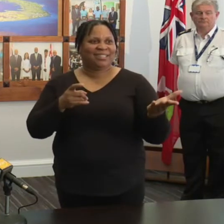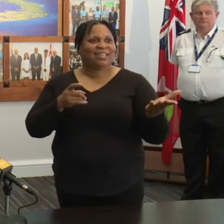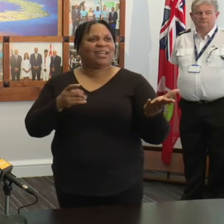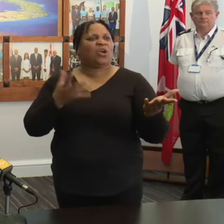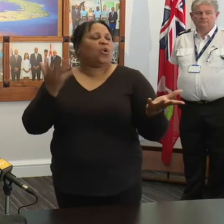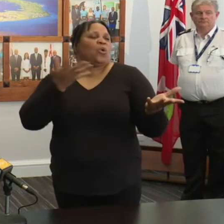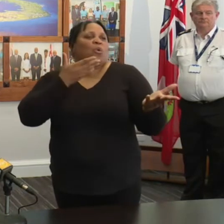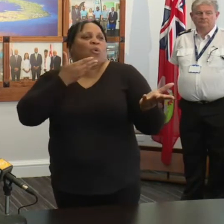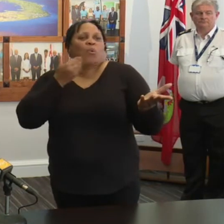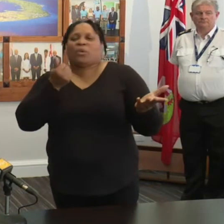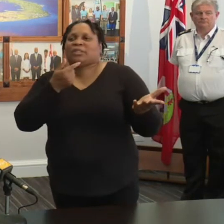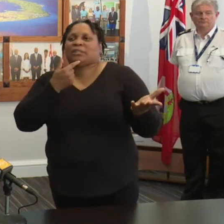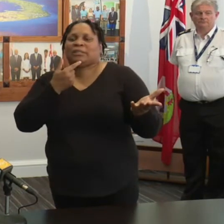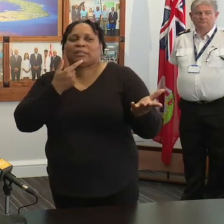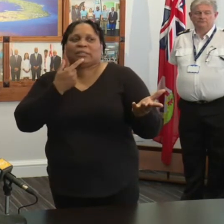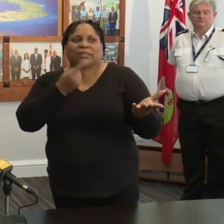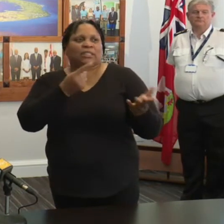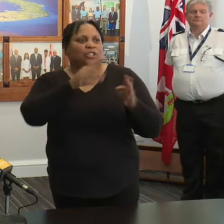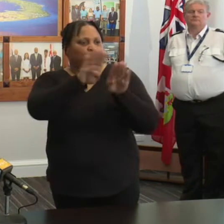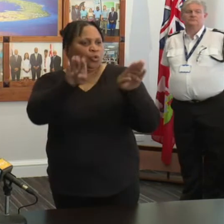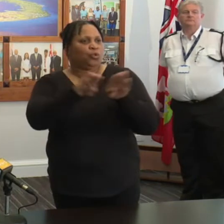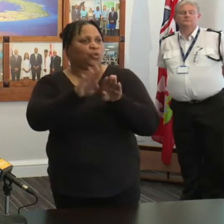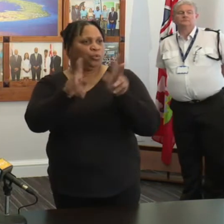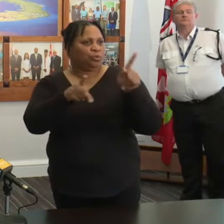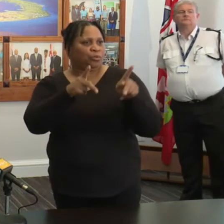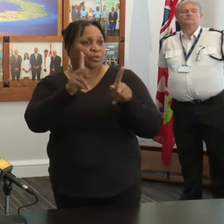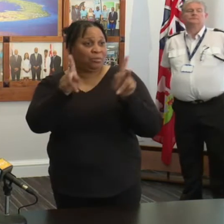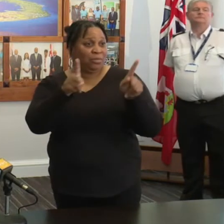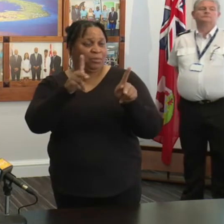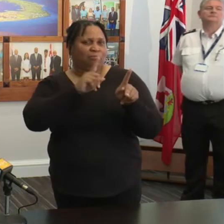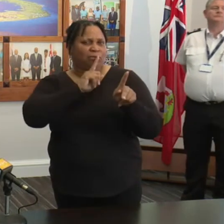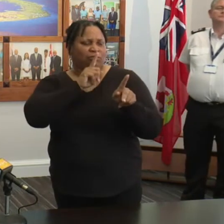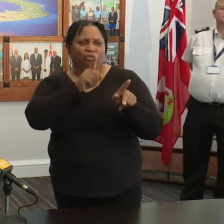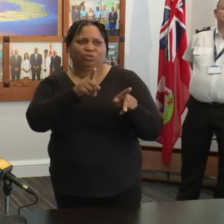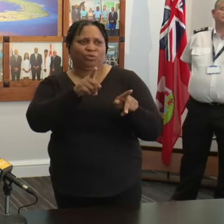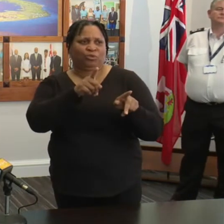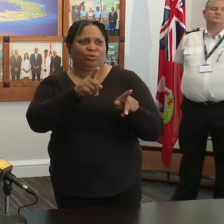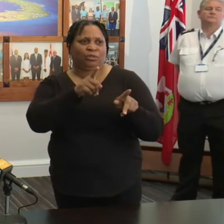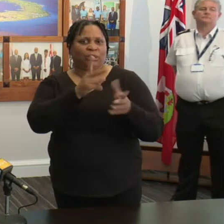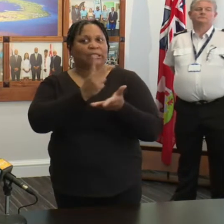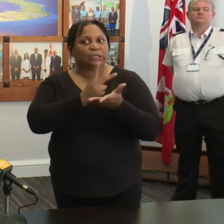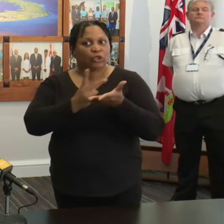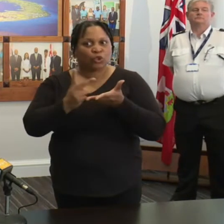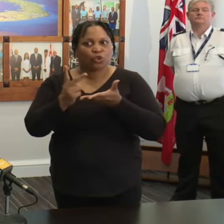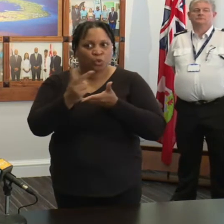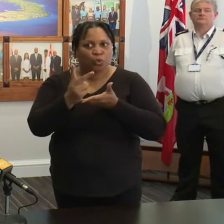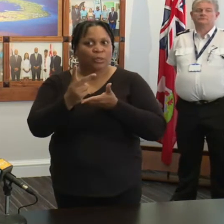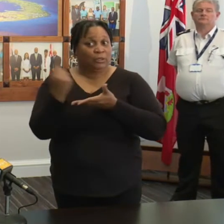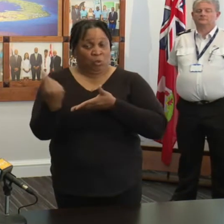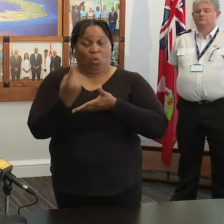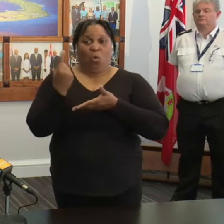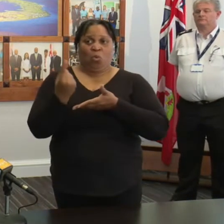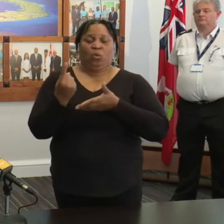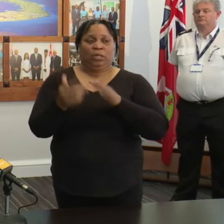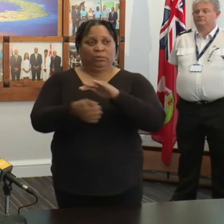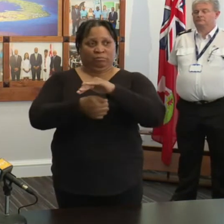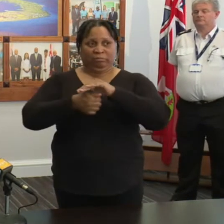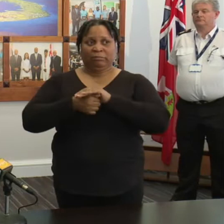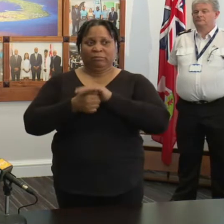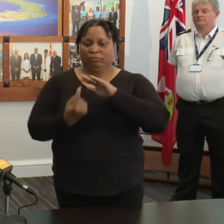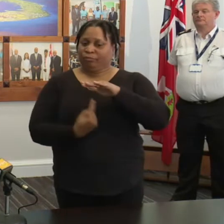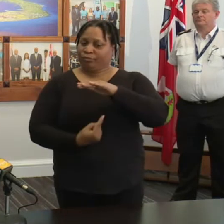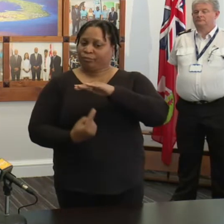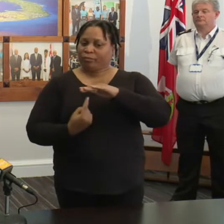What's the best thing that you can say to the Bermudian people to make sure that this is only a 2-week period that we have to quarantine? Well,